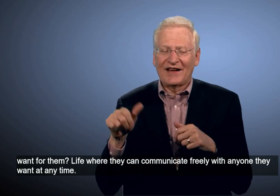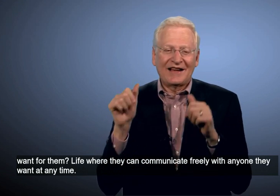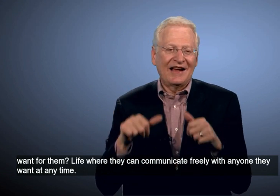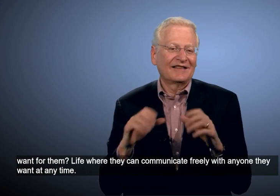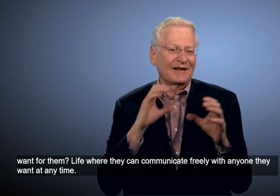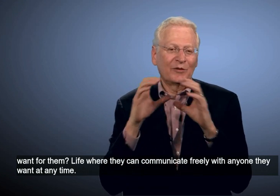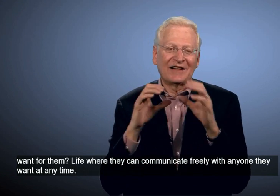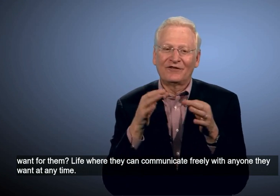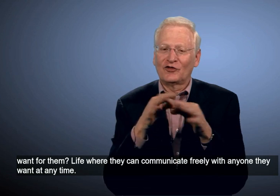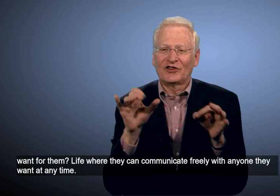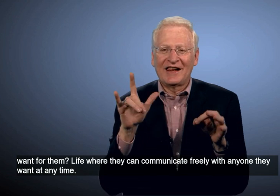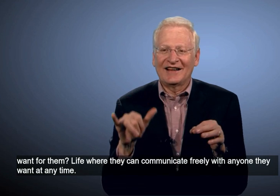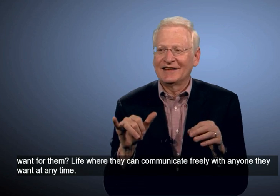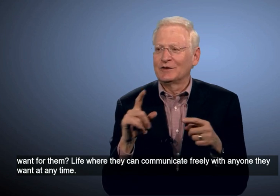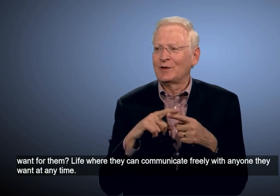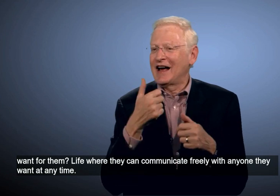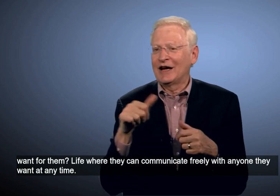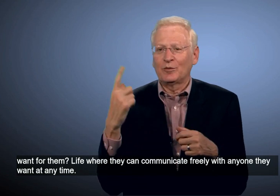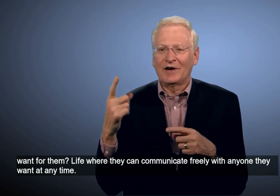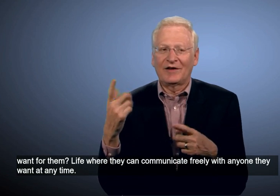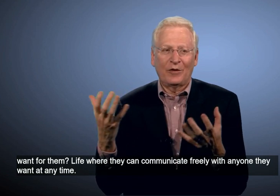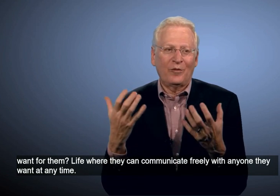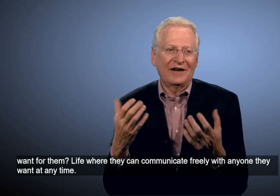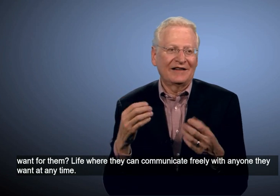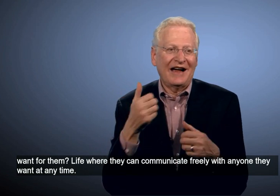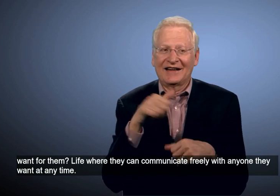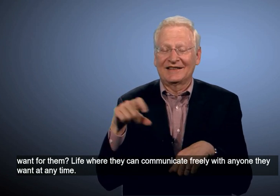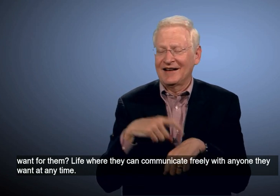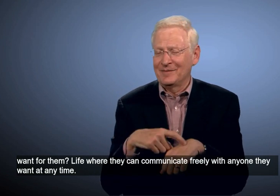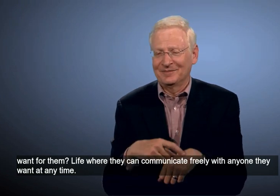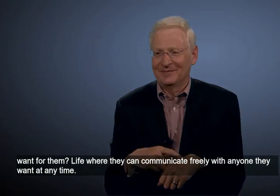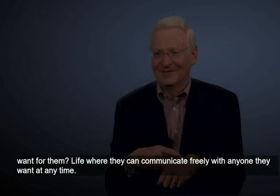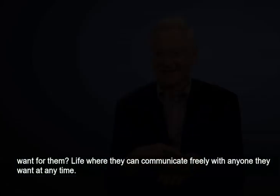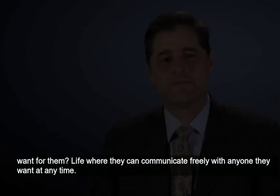where they can communicate freely with anyone they want at any time.